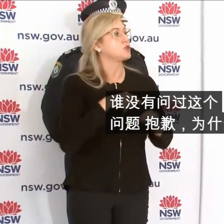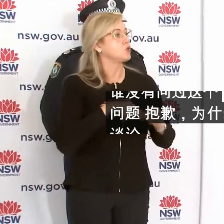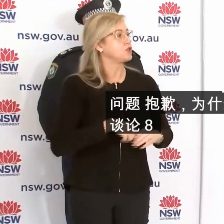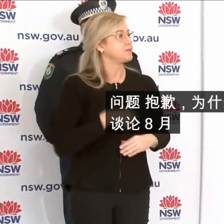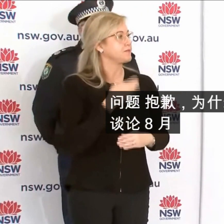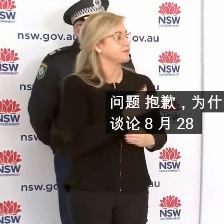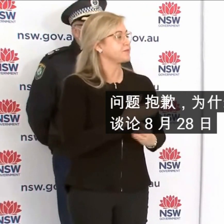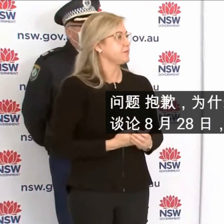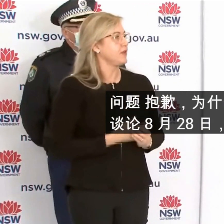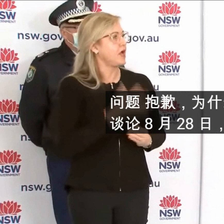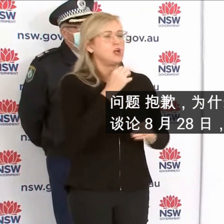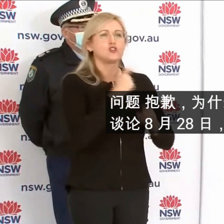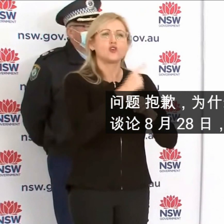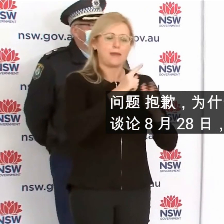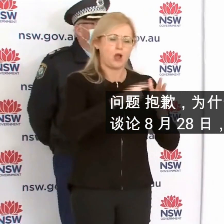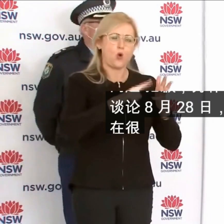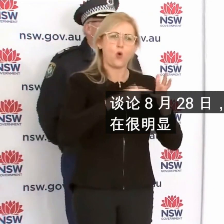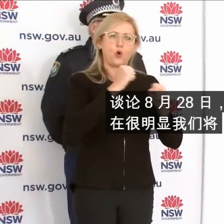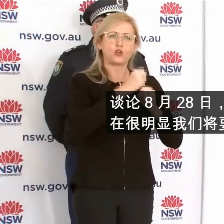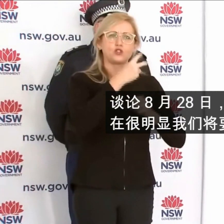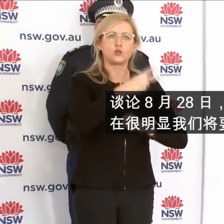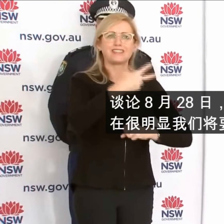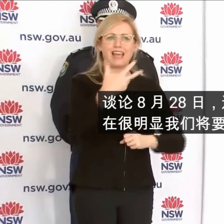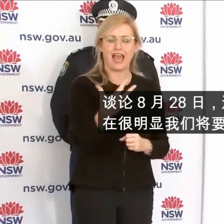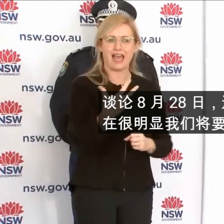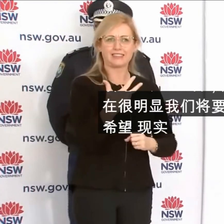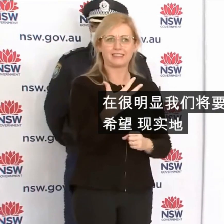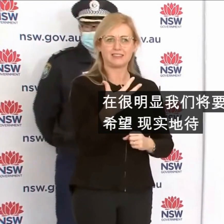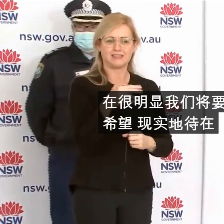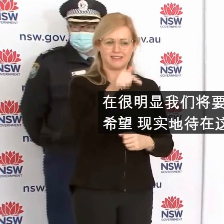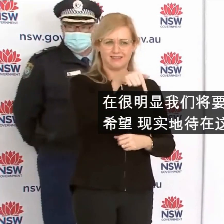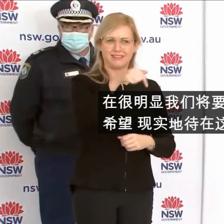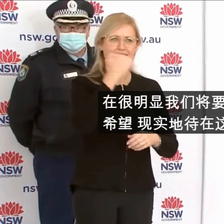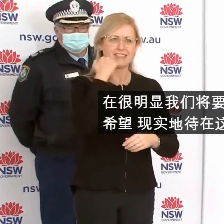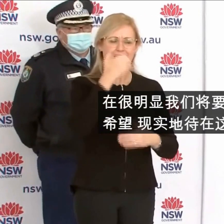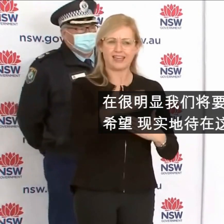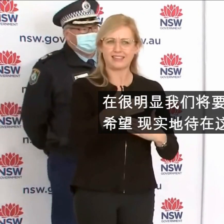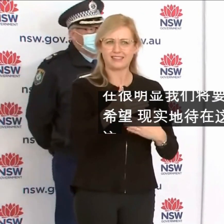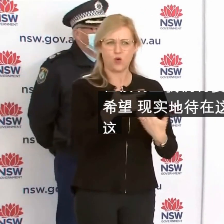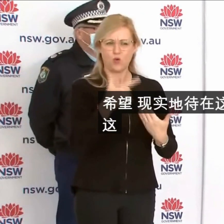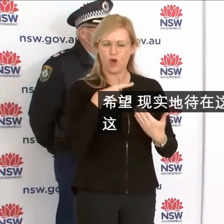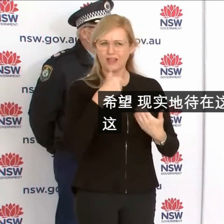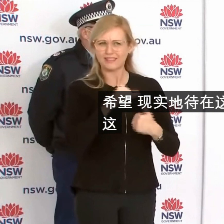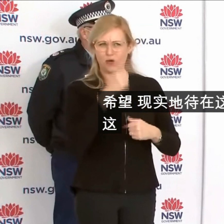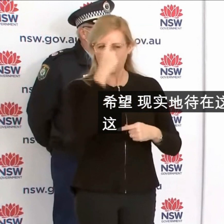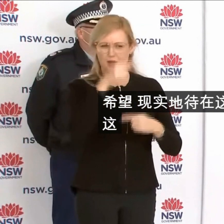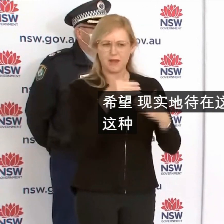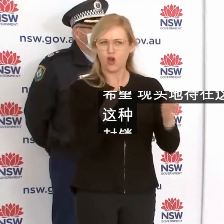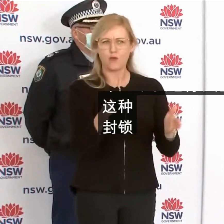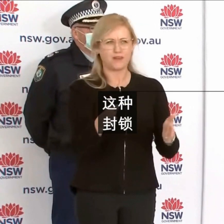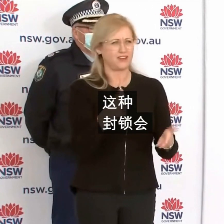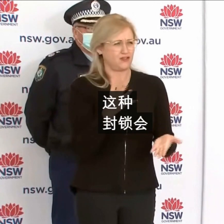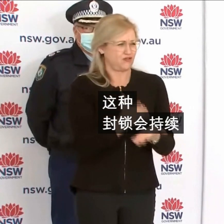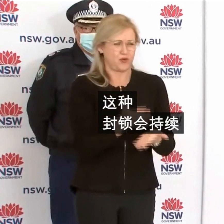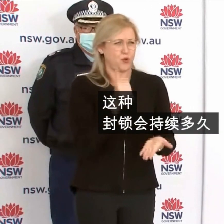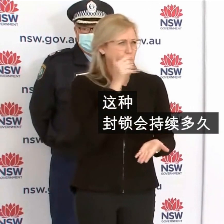are we still talking about August 28? Isn't that giving false hope to people when it's obvious we're going to be here a lot longer? Realistically, how long